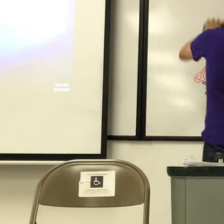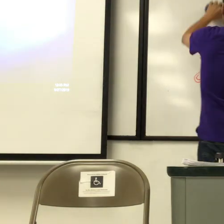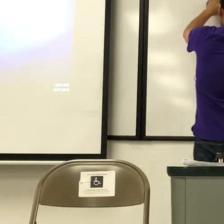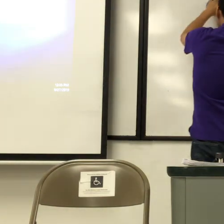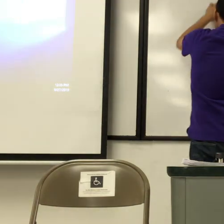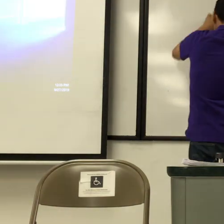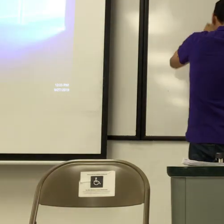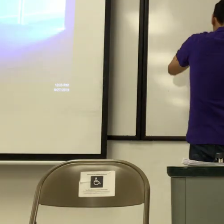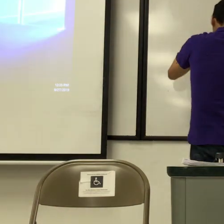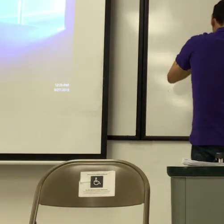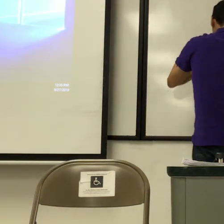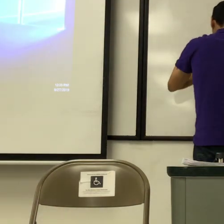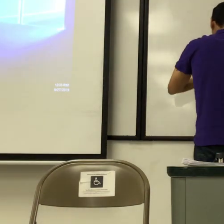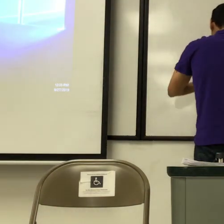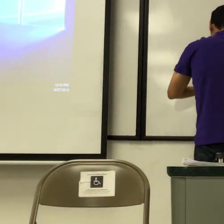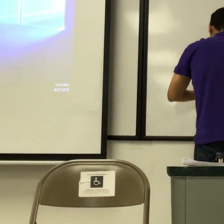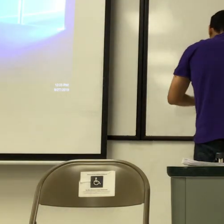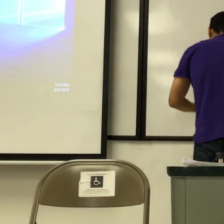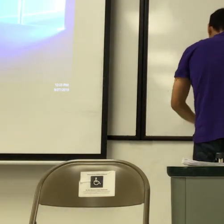Things like this.